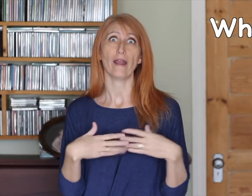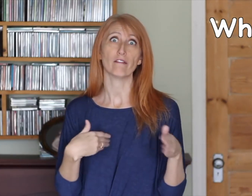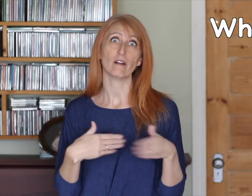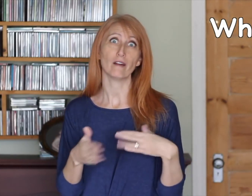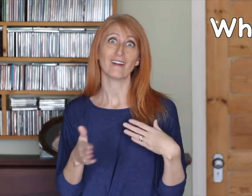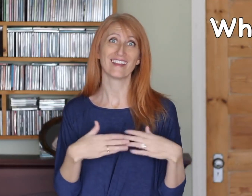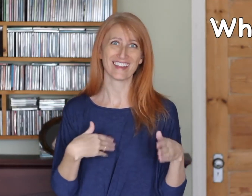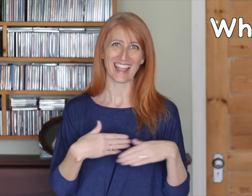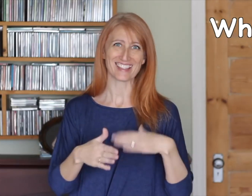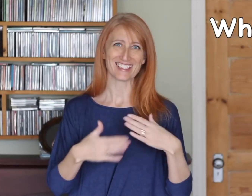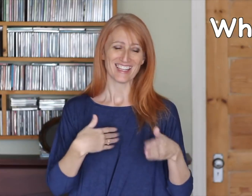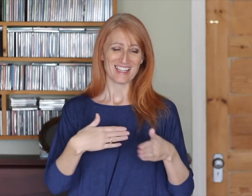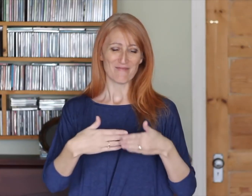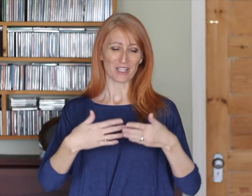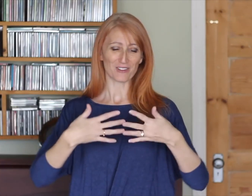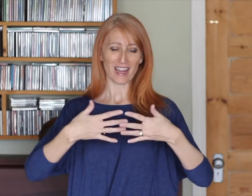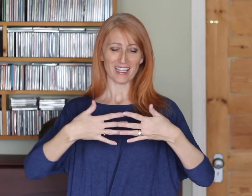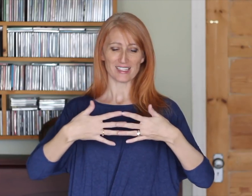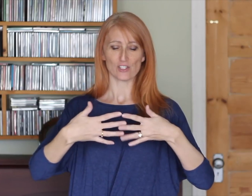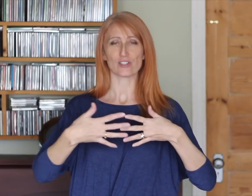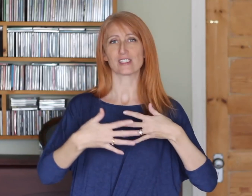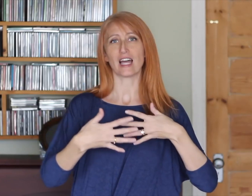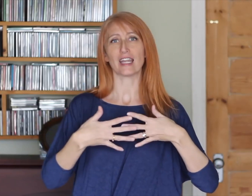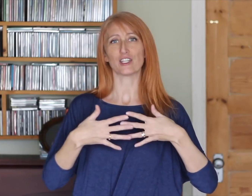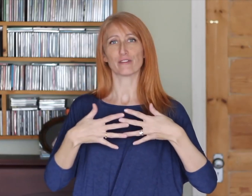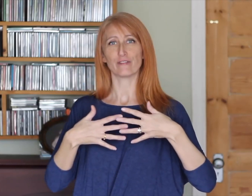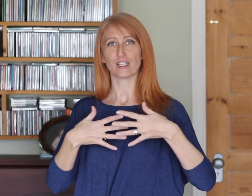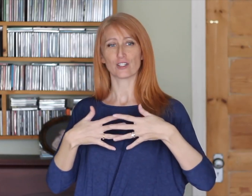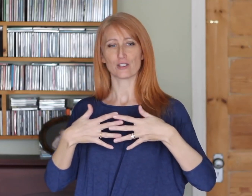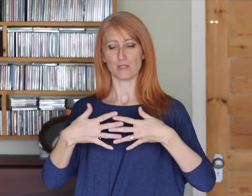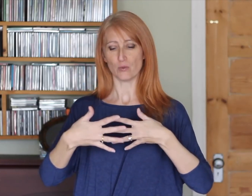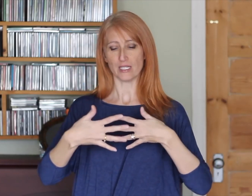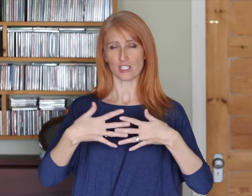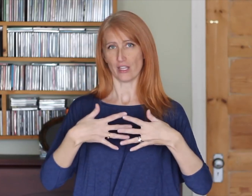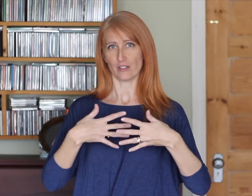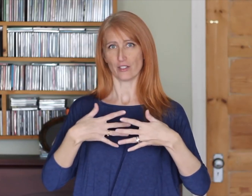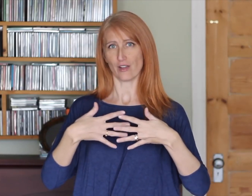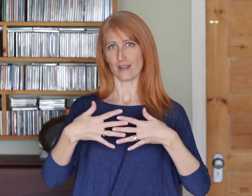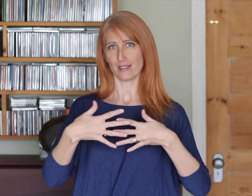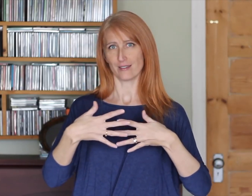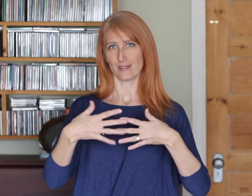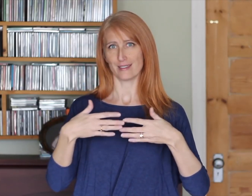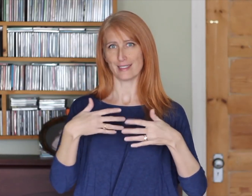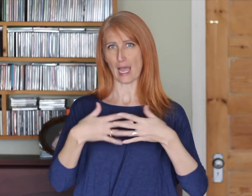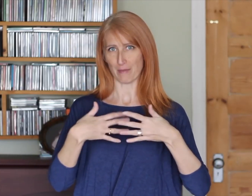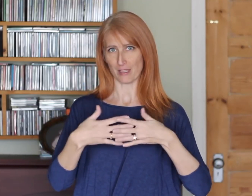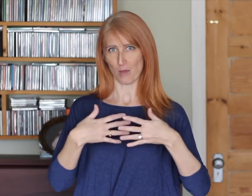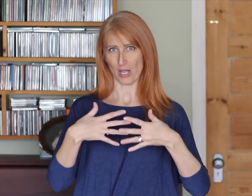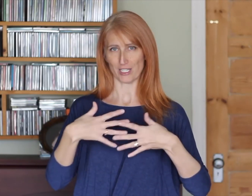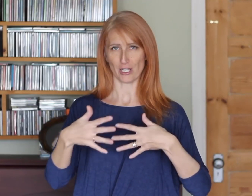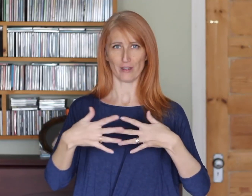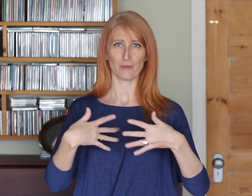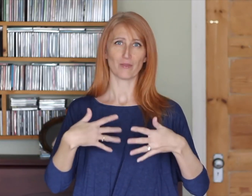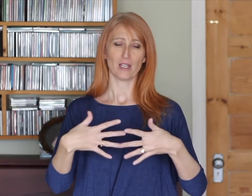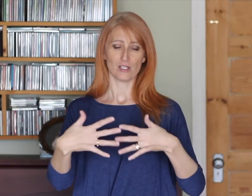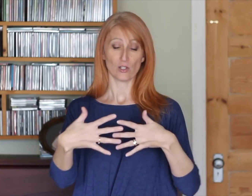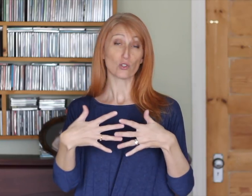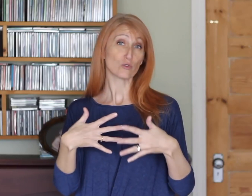whatever. But gray is you're sliding your fingers between each other. You're not tapping them on each other. So